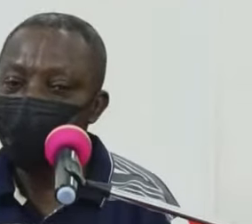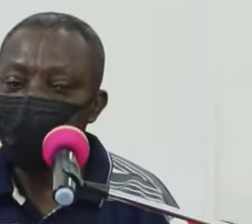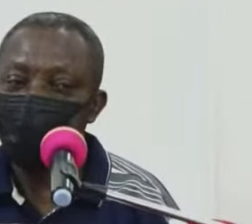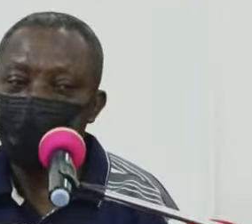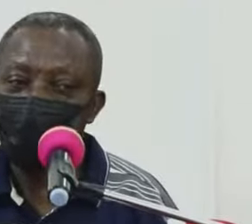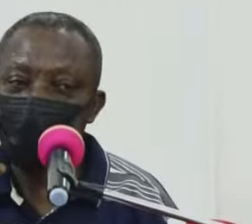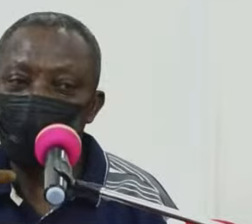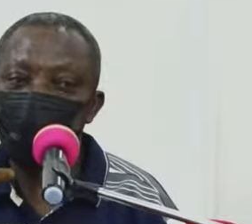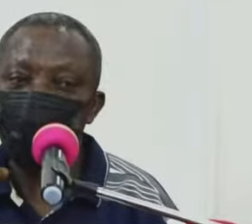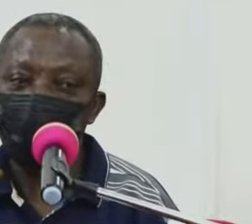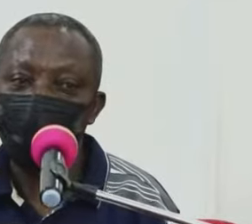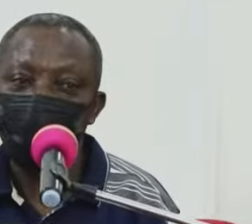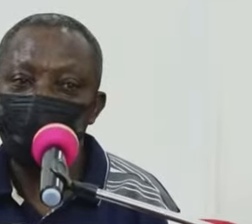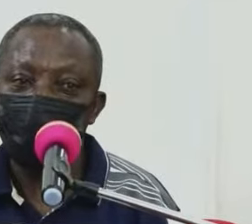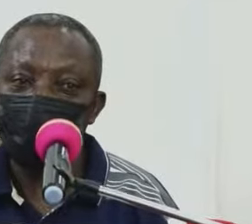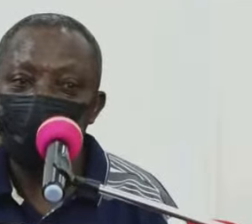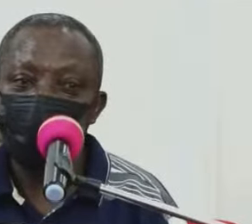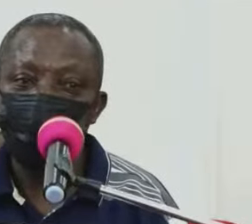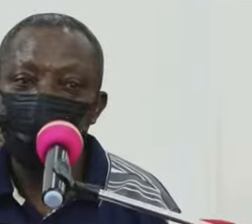you did mention the fact that